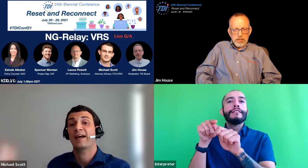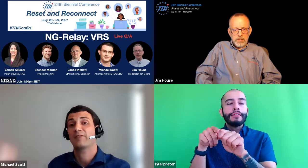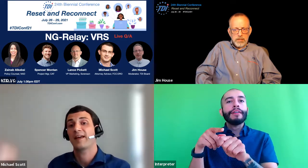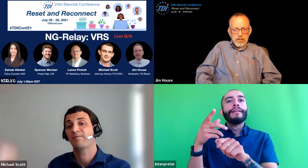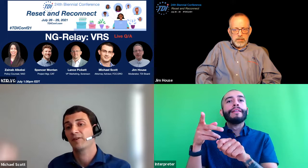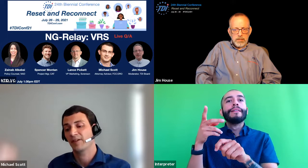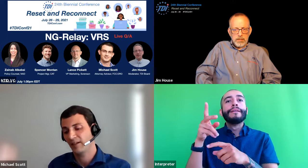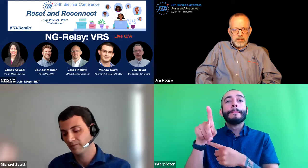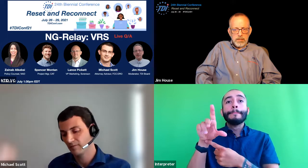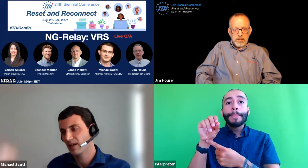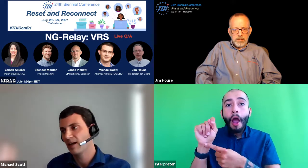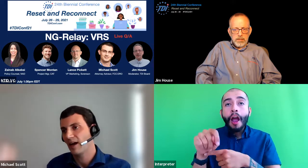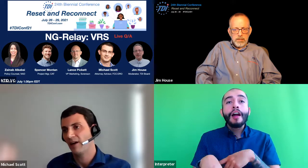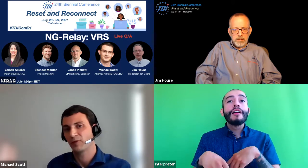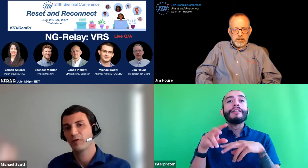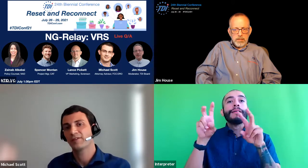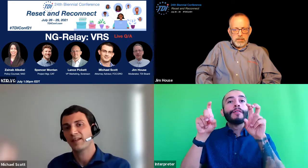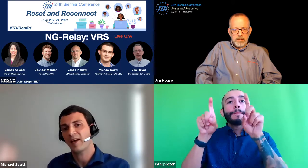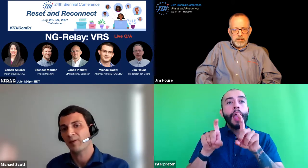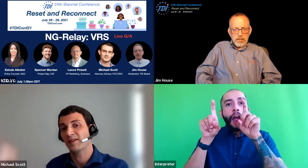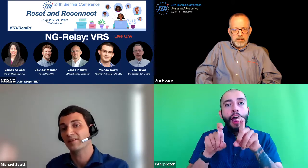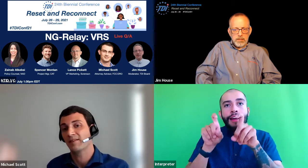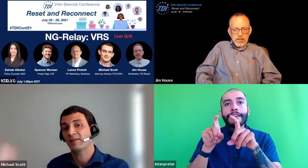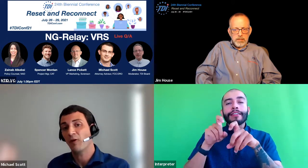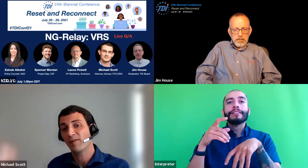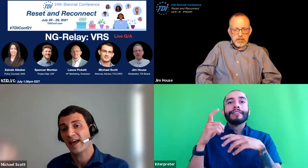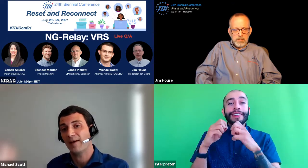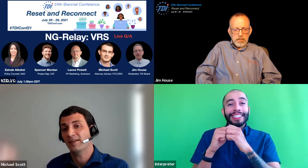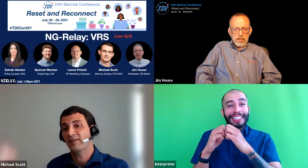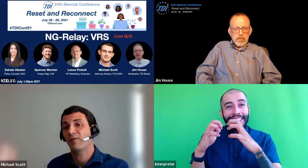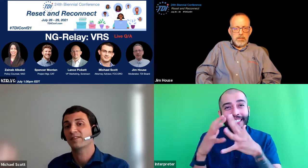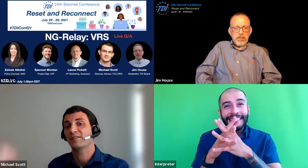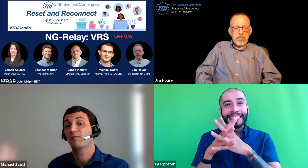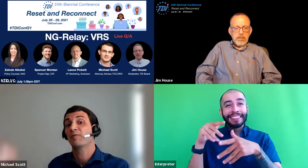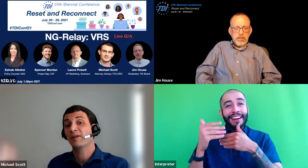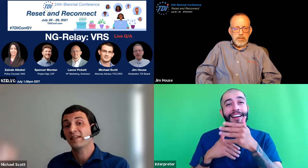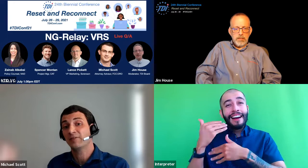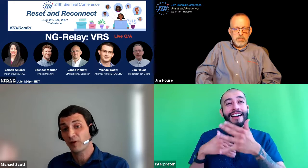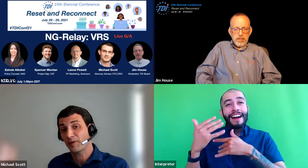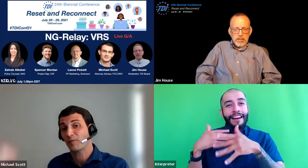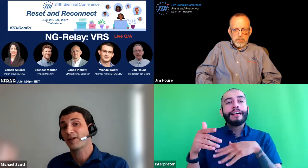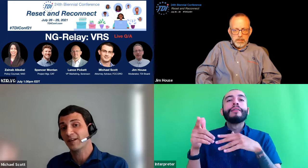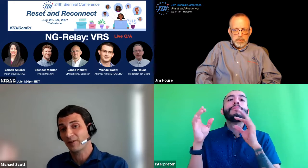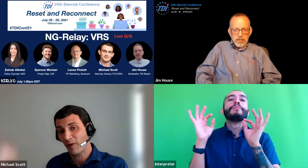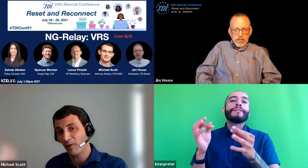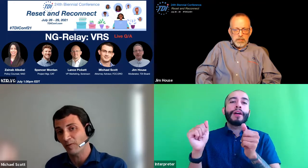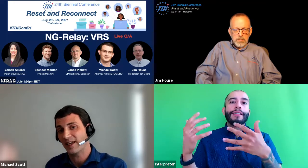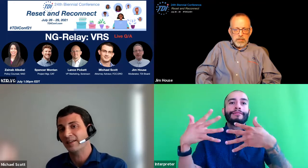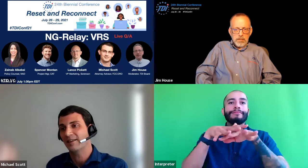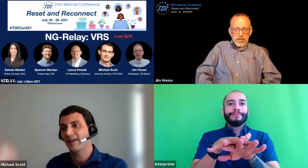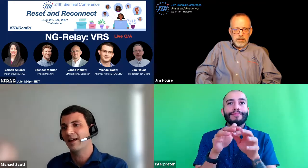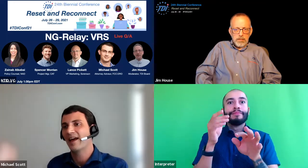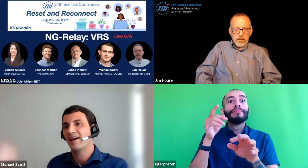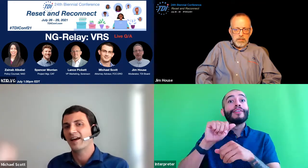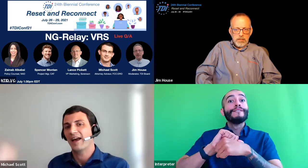that actually had very fortuitous timing, because then COVID happened, and all of a sudden we really need interpreters working in their homes,